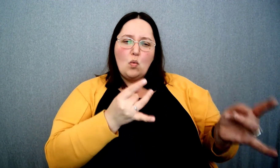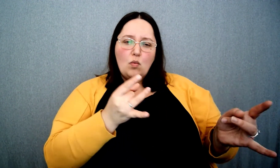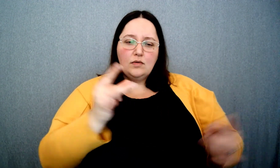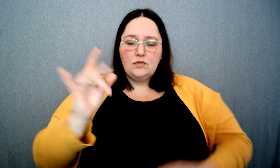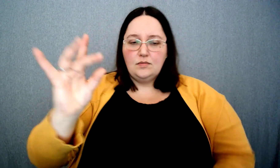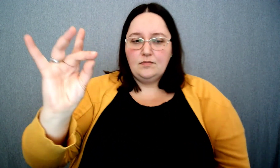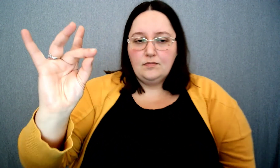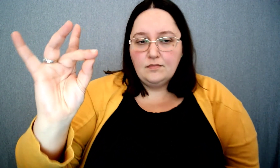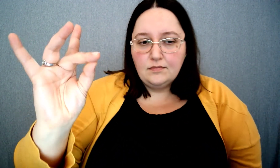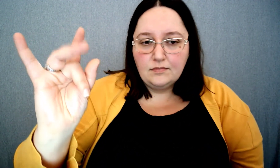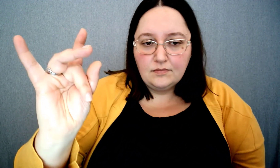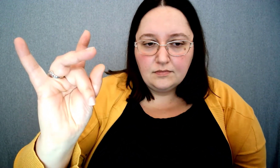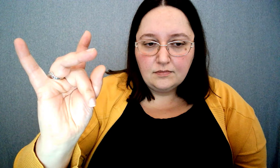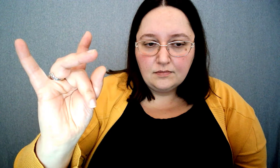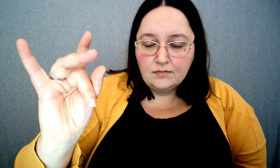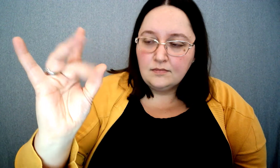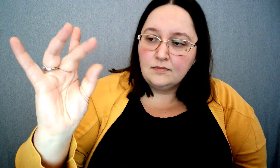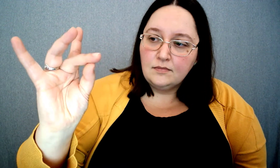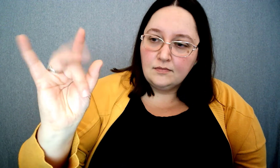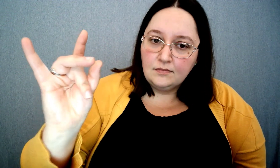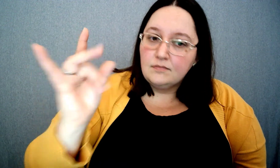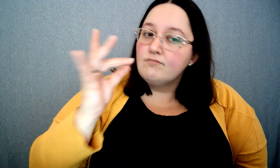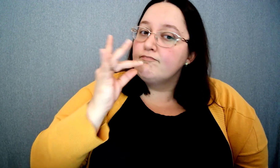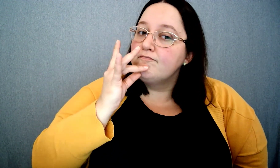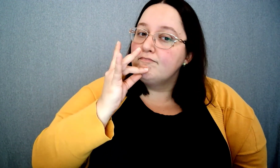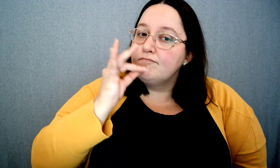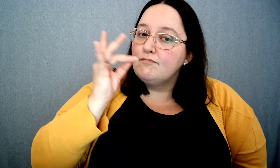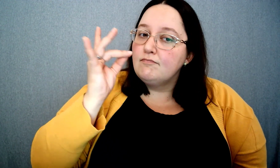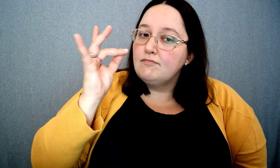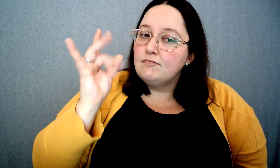You're moving your thumb up your index, or up your middle finger.